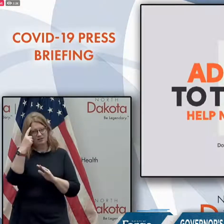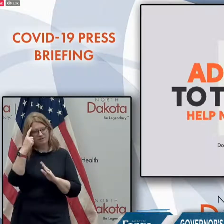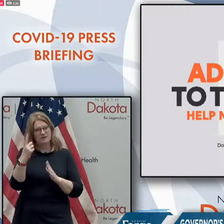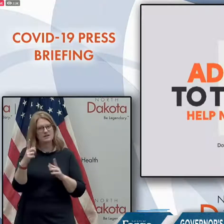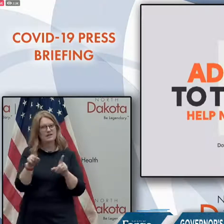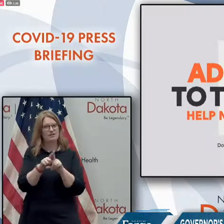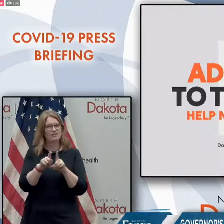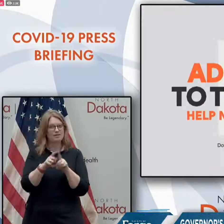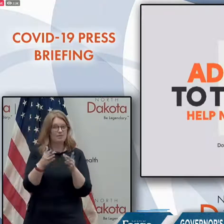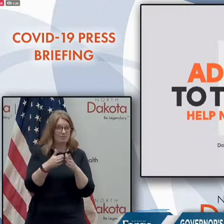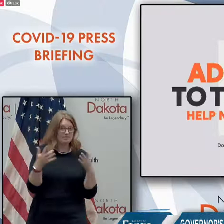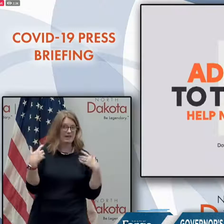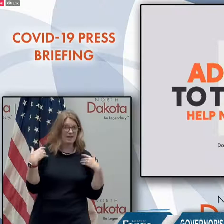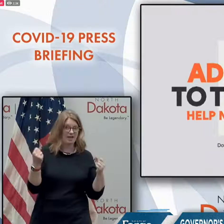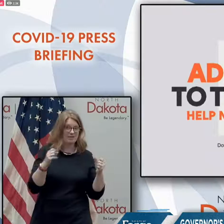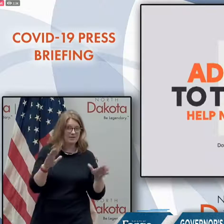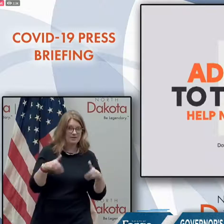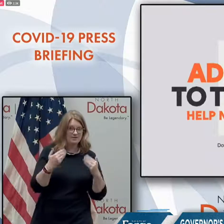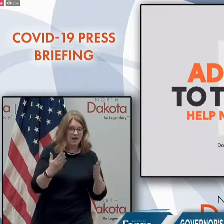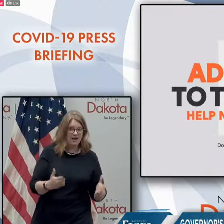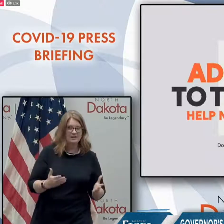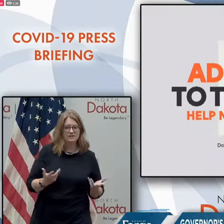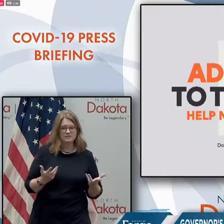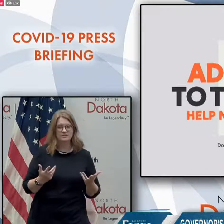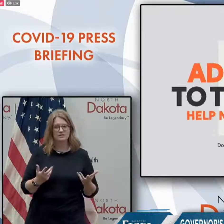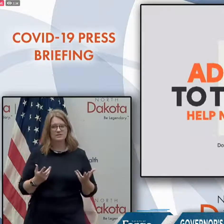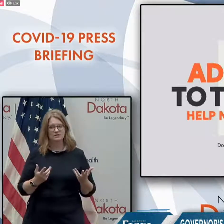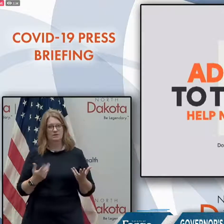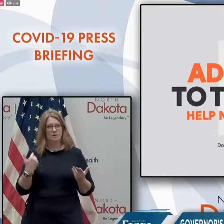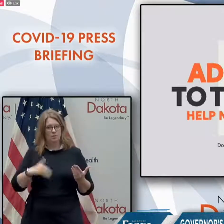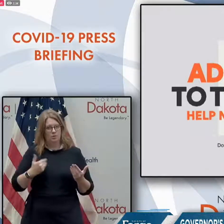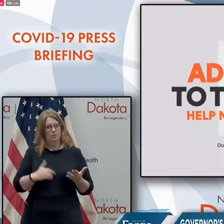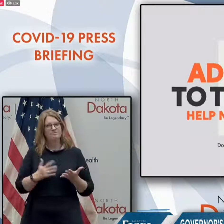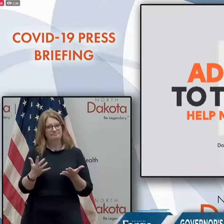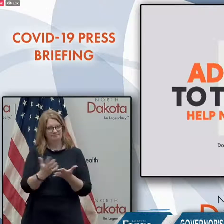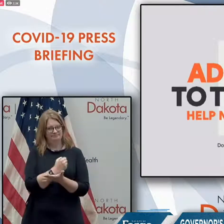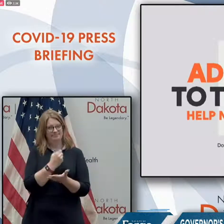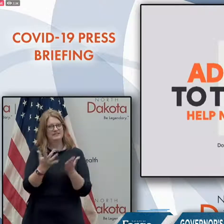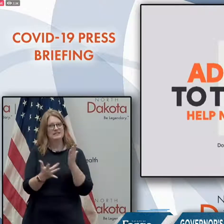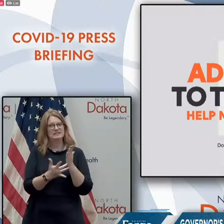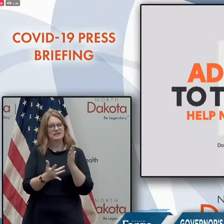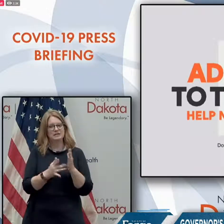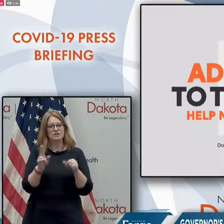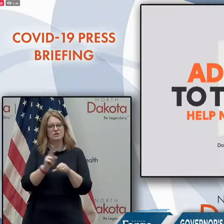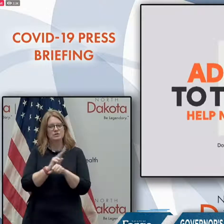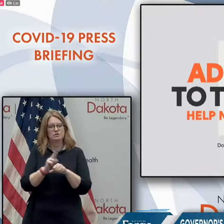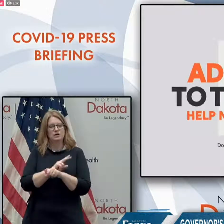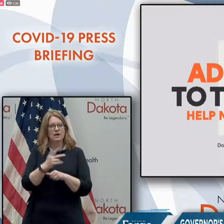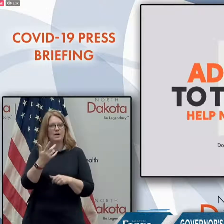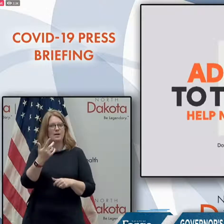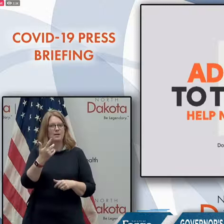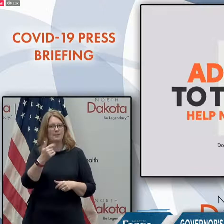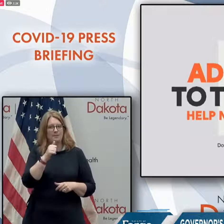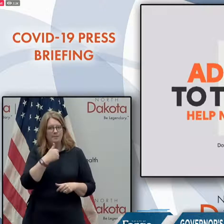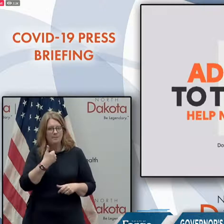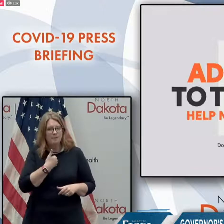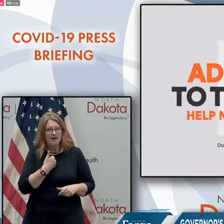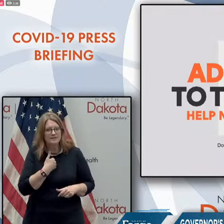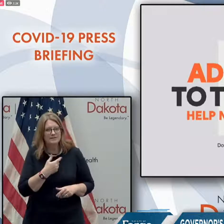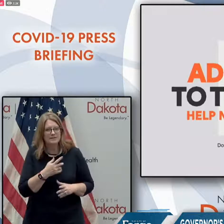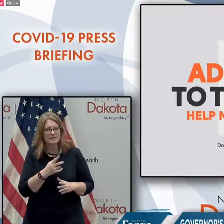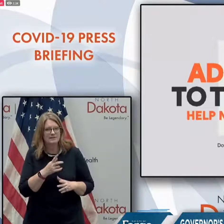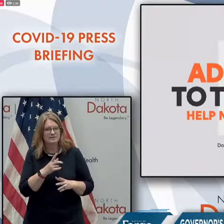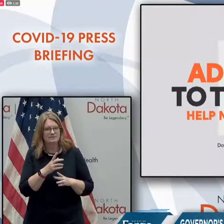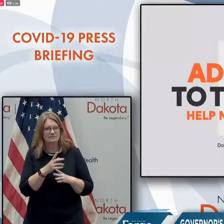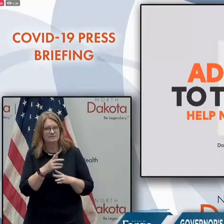health providers. We would plan to harness the power of technology using a privacy protective design. And before we bring